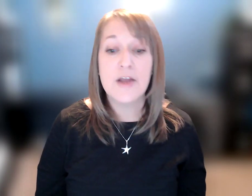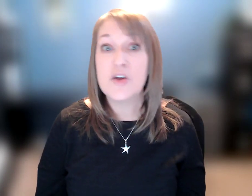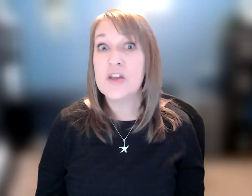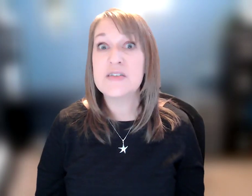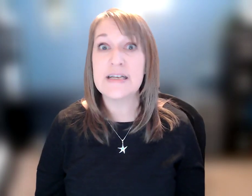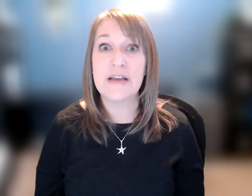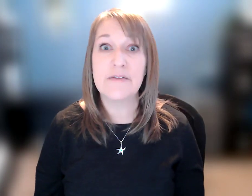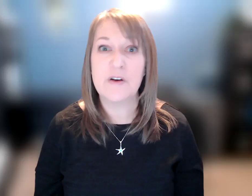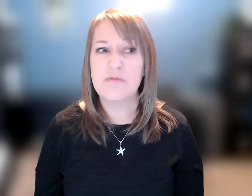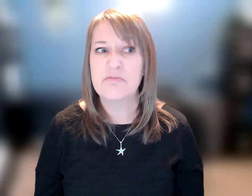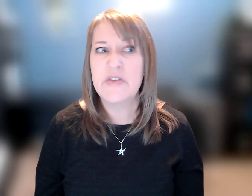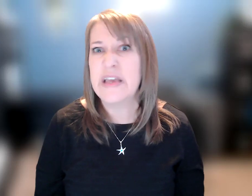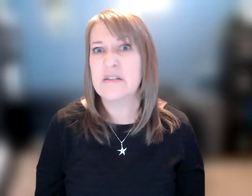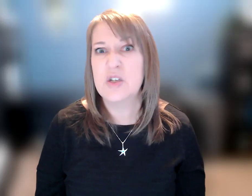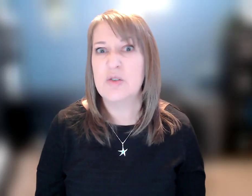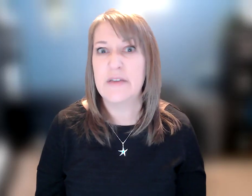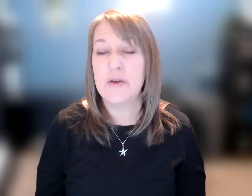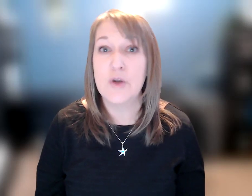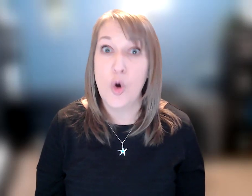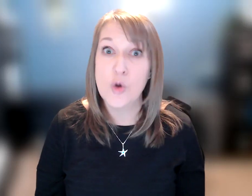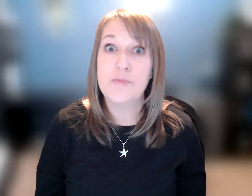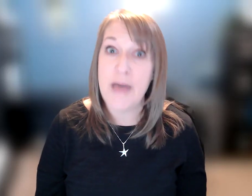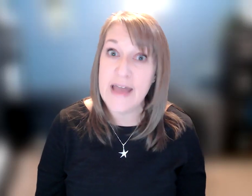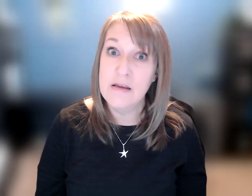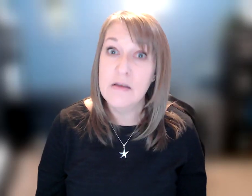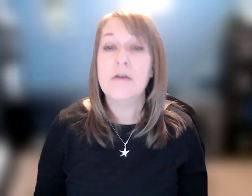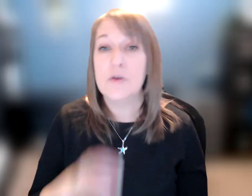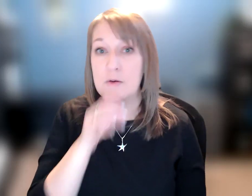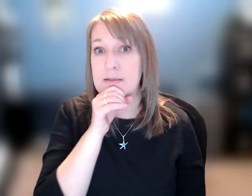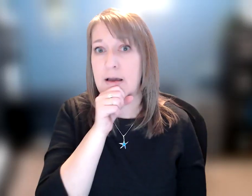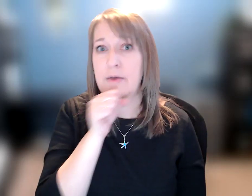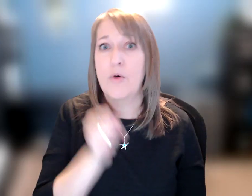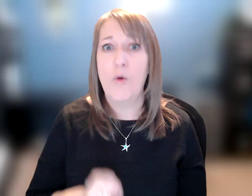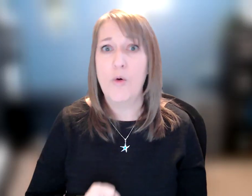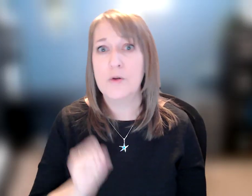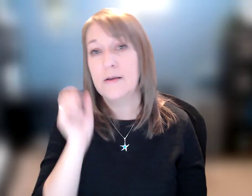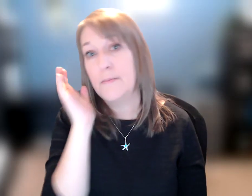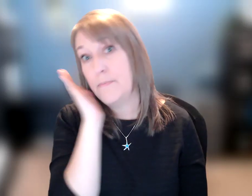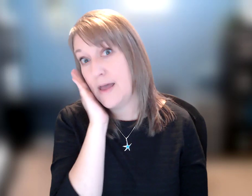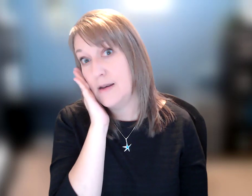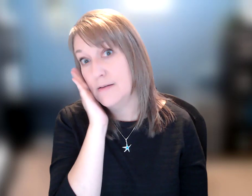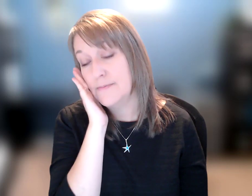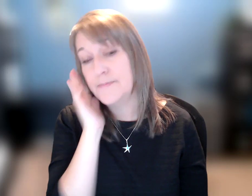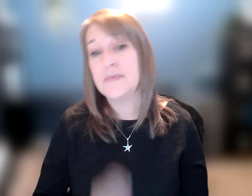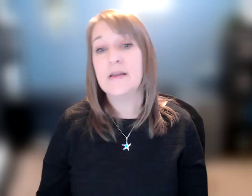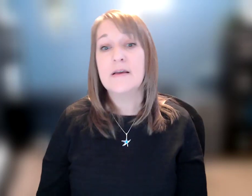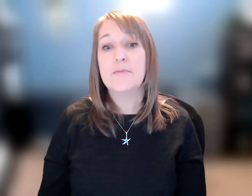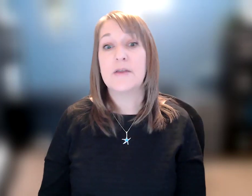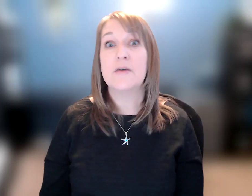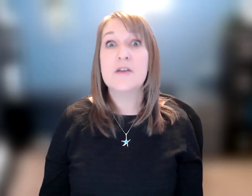you can use that sign for things too. Like if you have an old bed, you could sign old bed. But if you have a